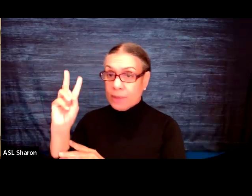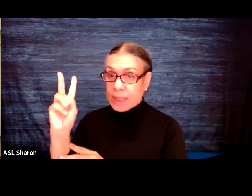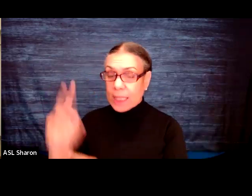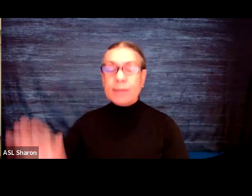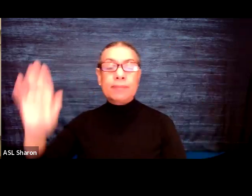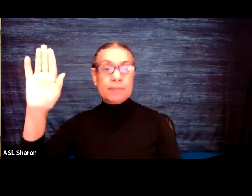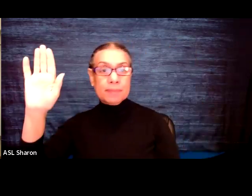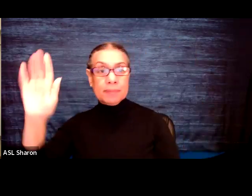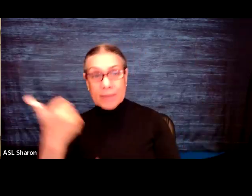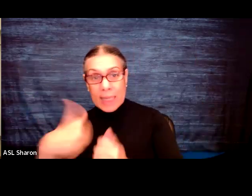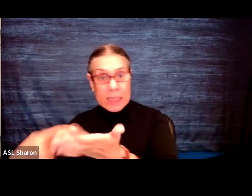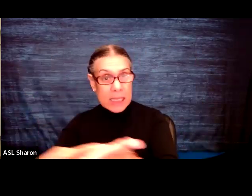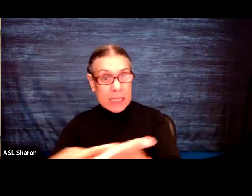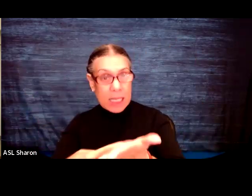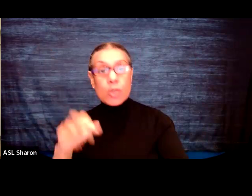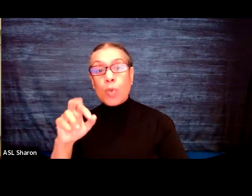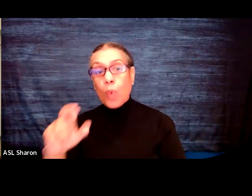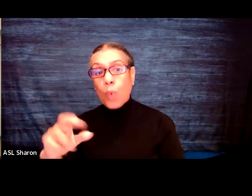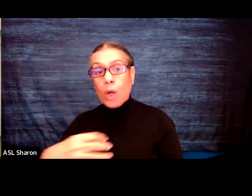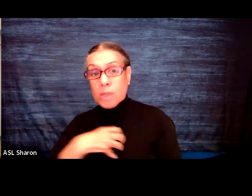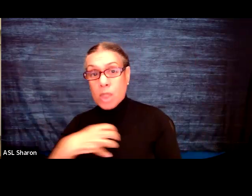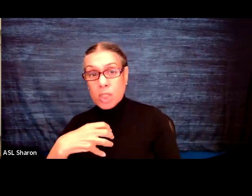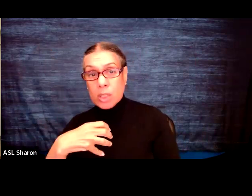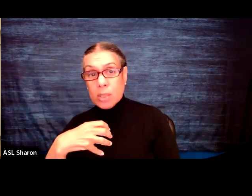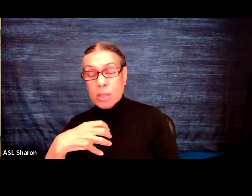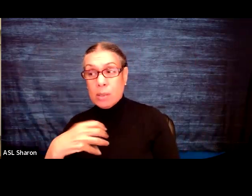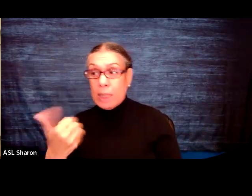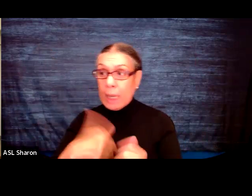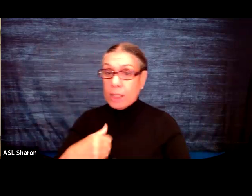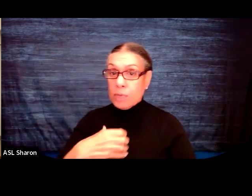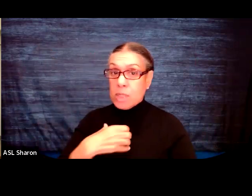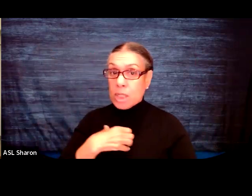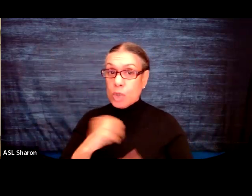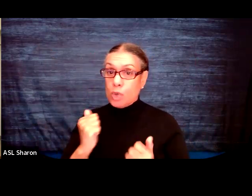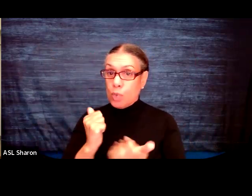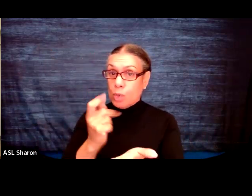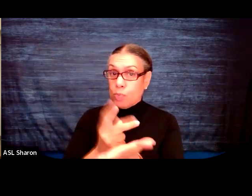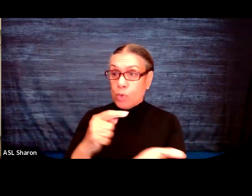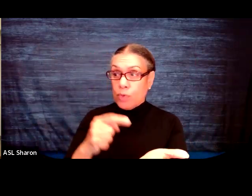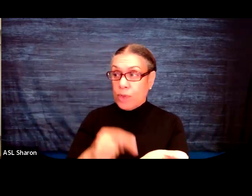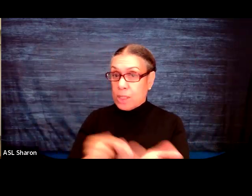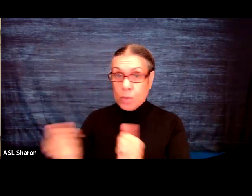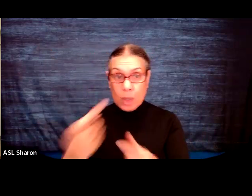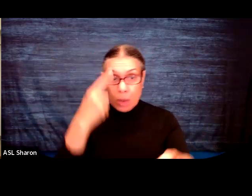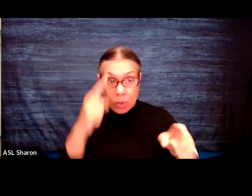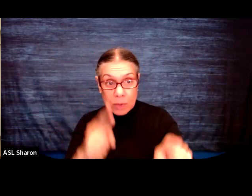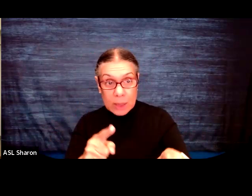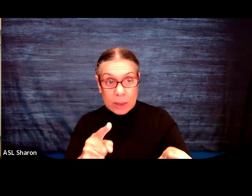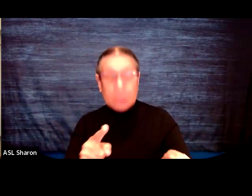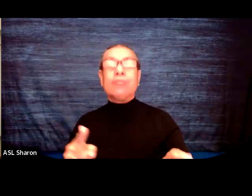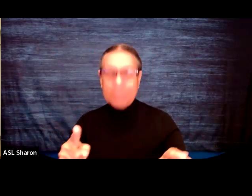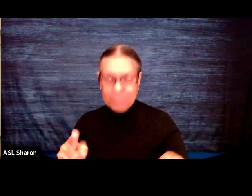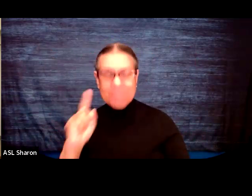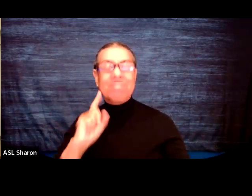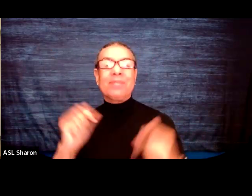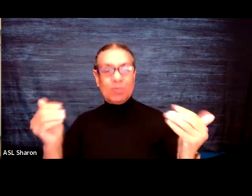Second. Is there any discussion or objection to the motion? Is there any objection to approving the motion by unanimous consent? Hearing none,